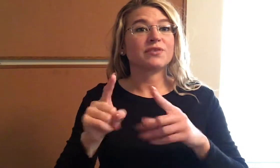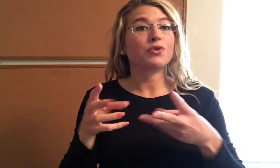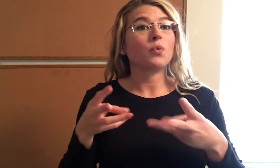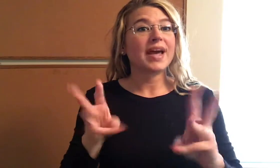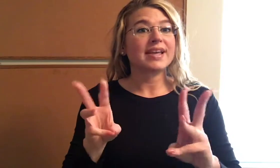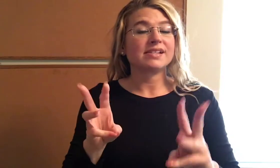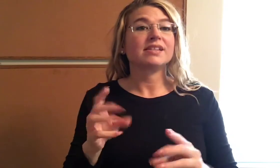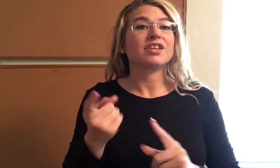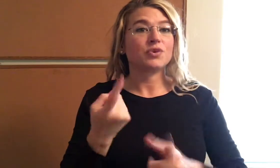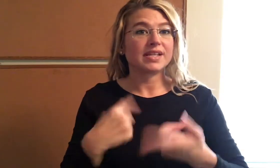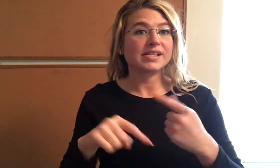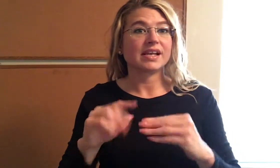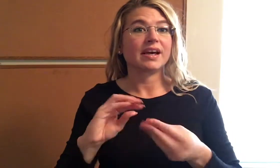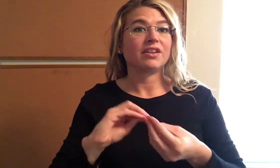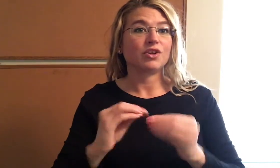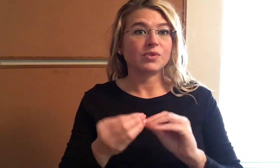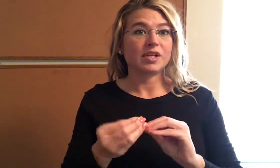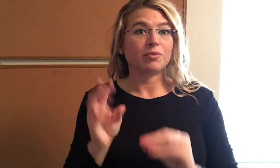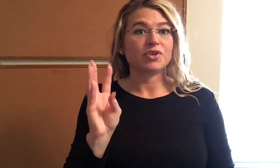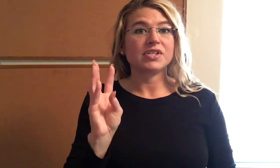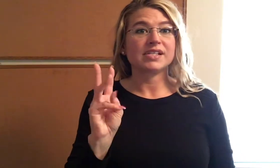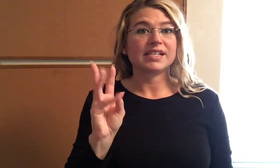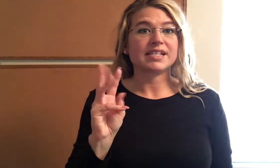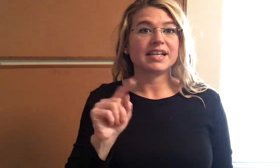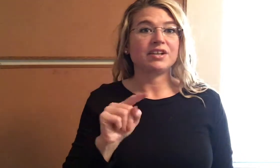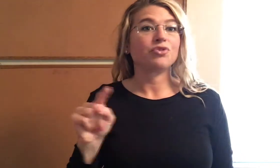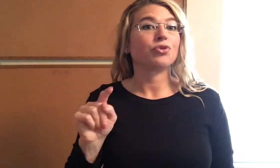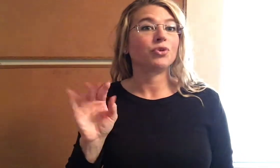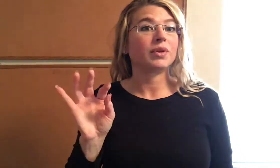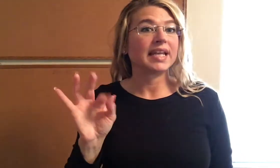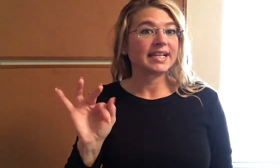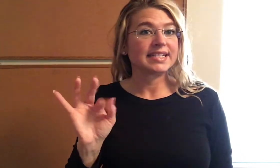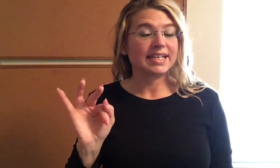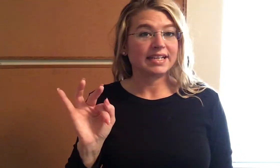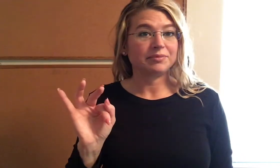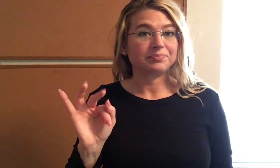different ways that you can sign those numbers 16 through 19.